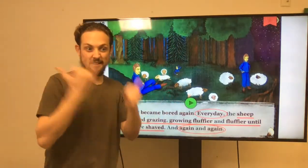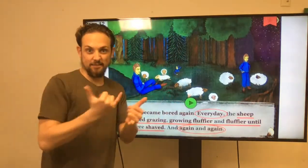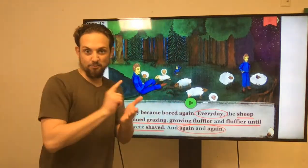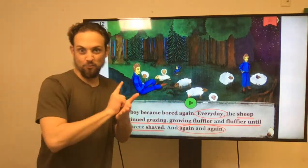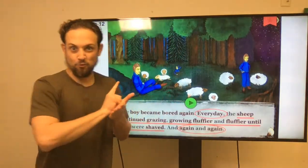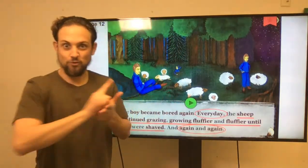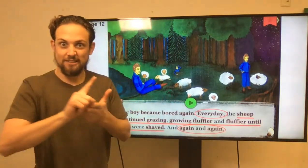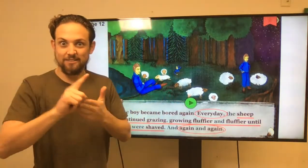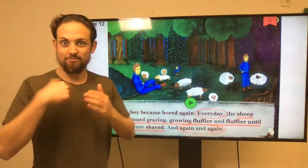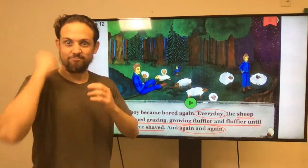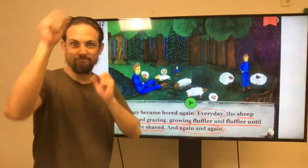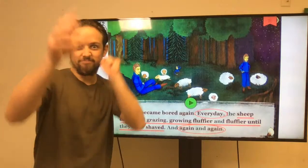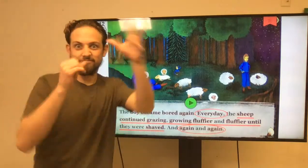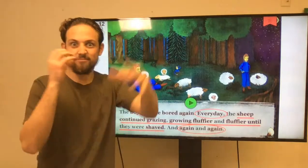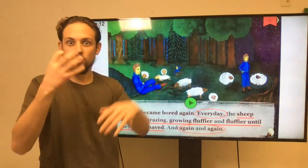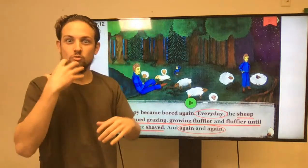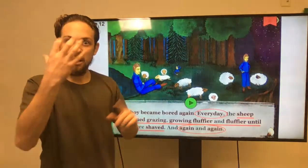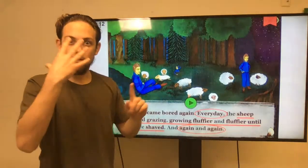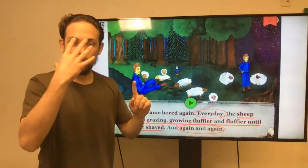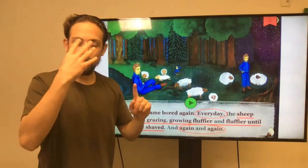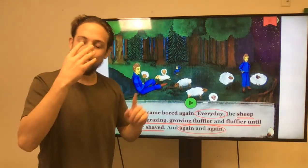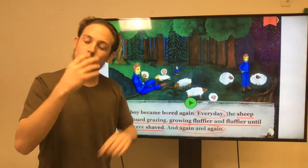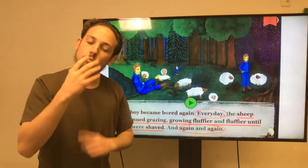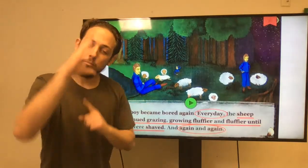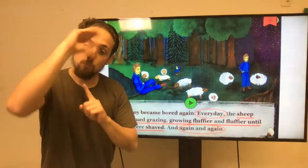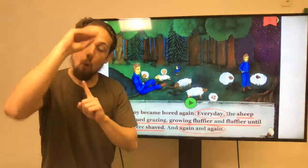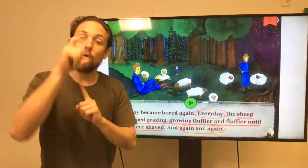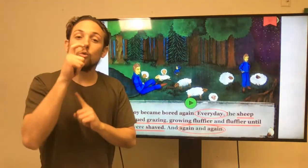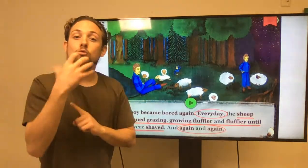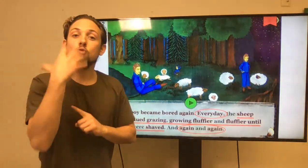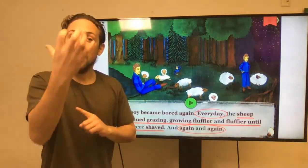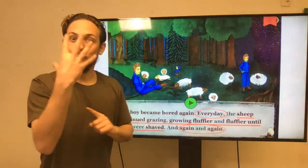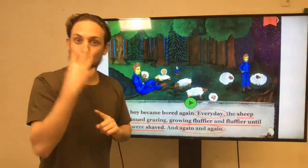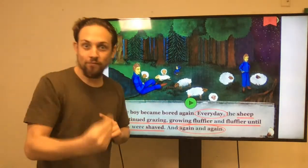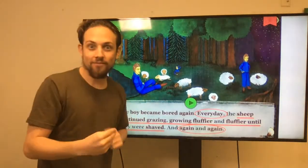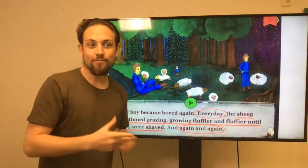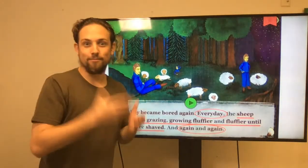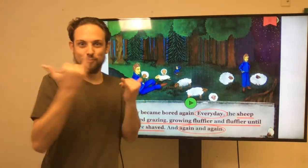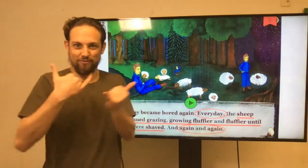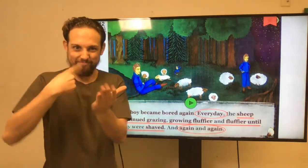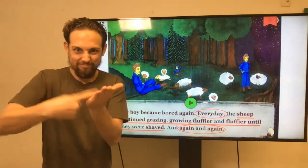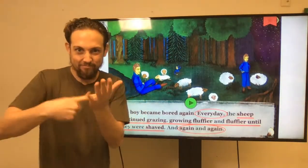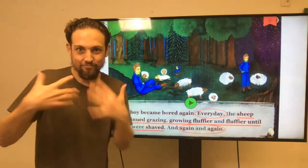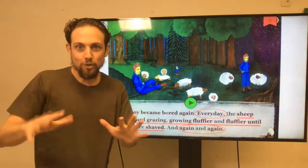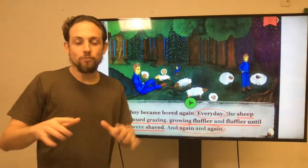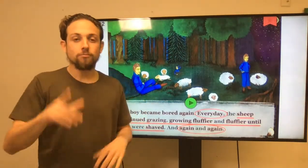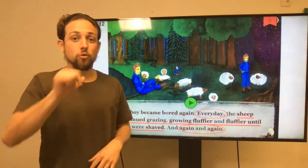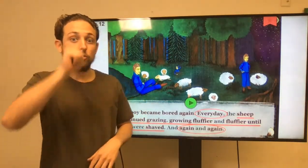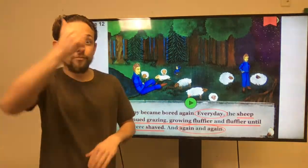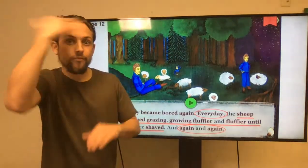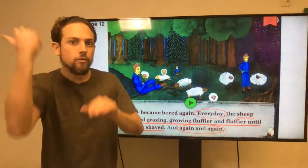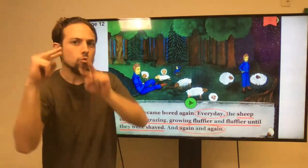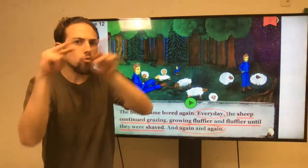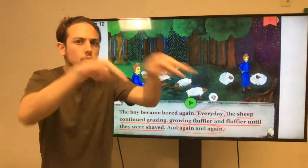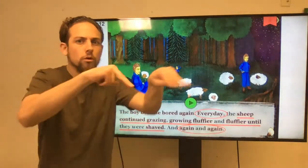We're going to close for today. This week, I signed the story, The Boy Who Cried Wolf, and we did